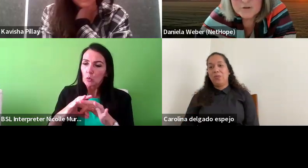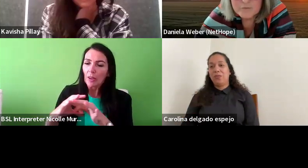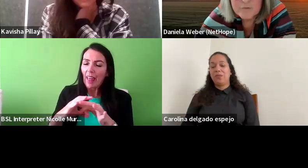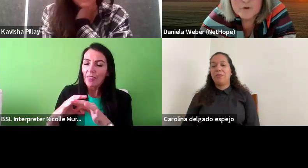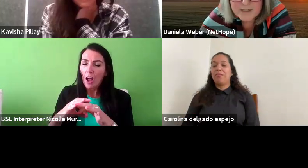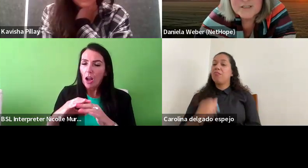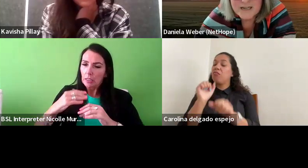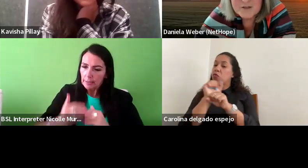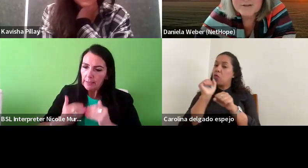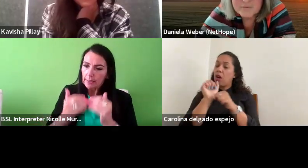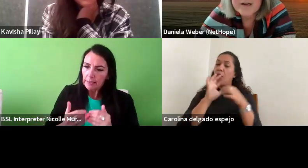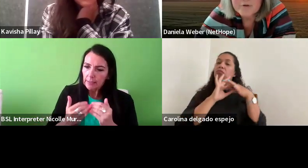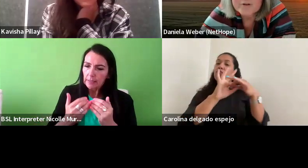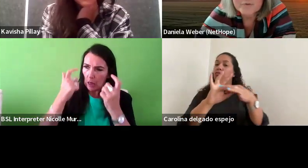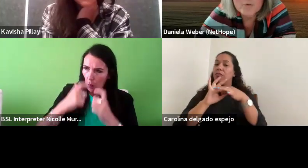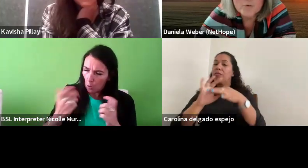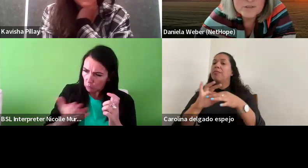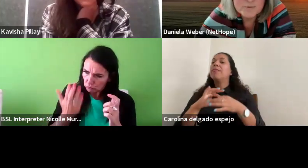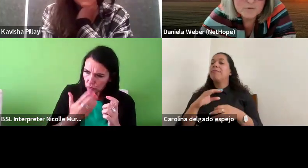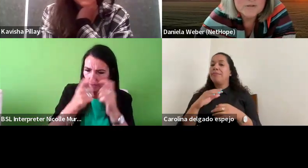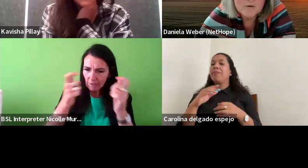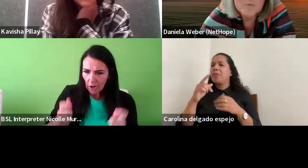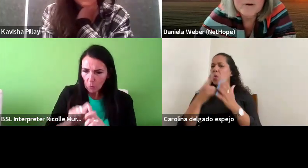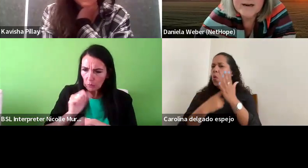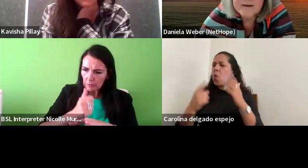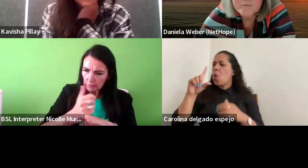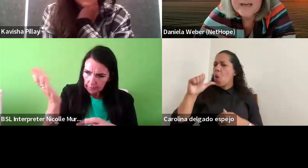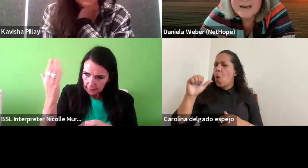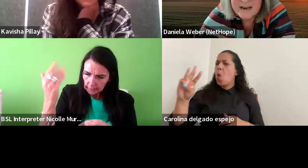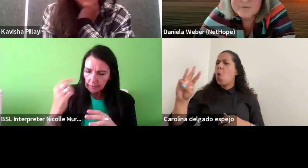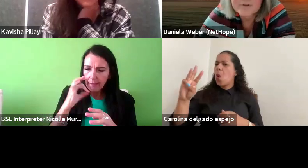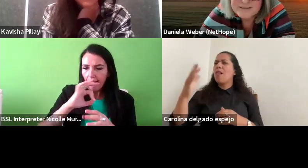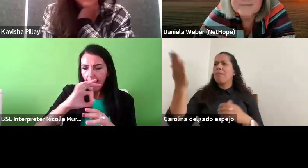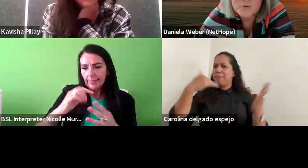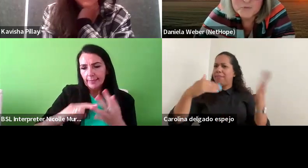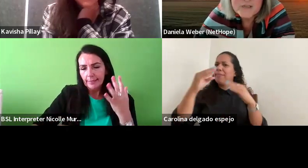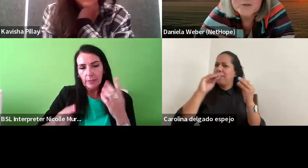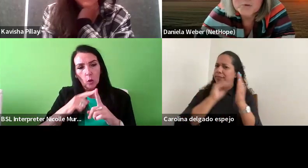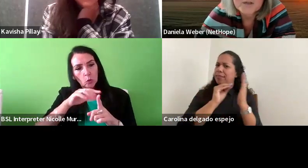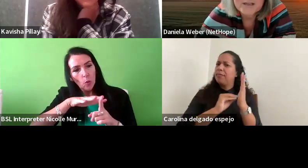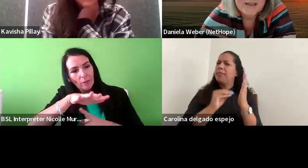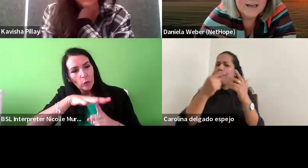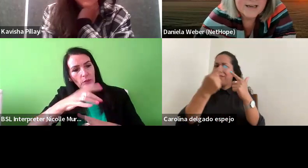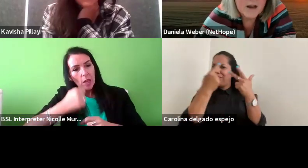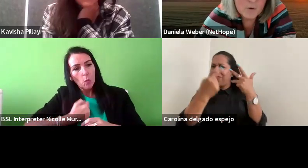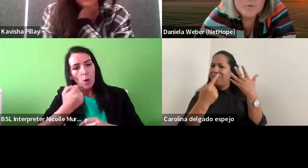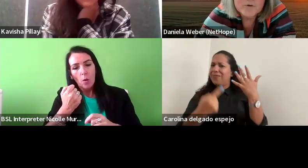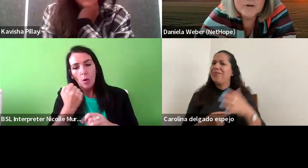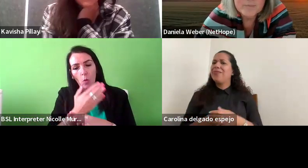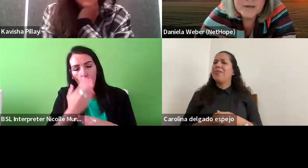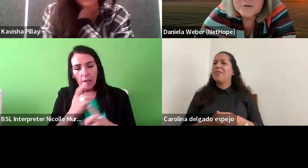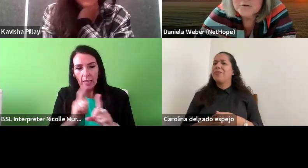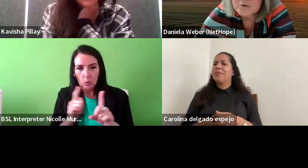keep pushing for legislation and frameworks, of course, but also where we can influence what we do in our